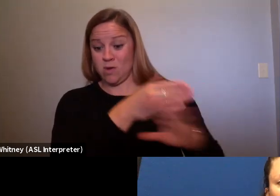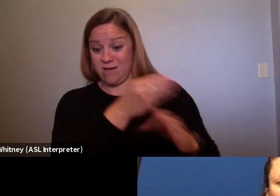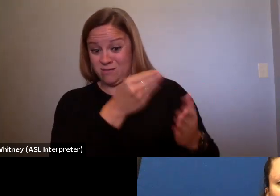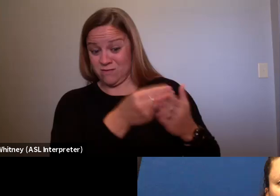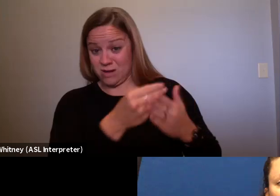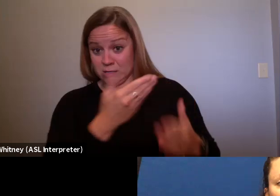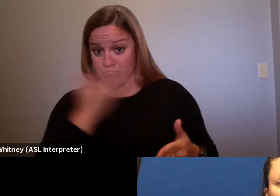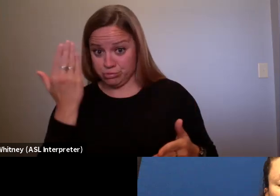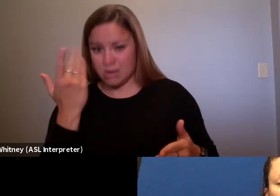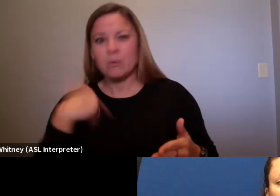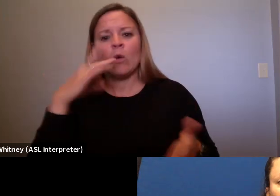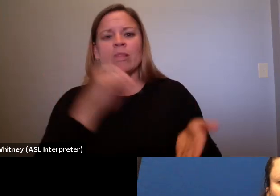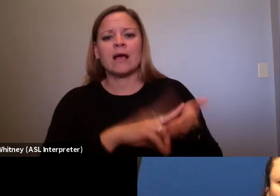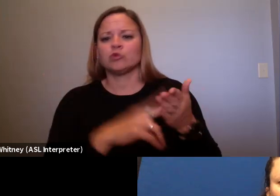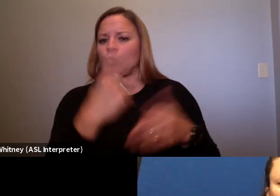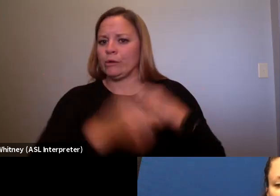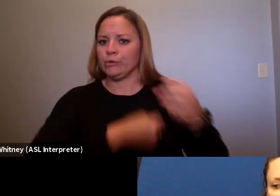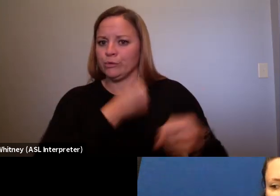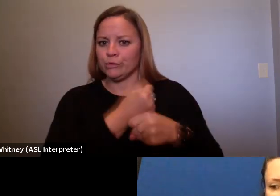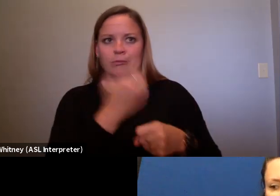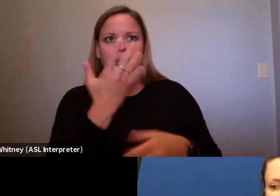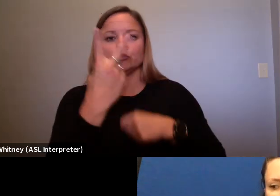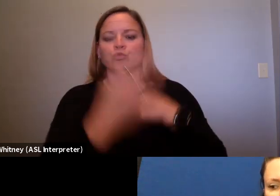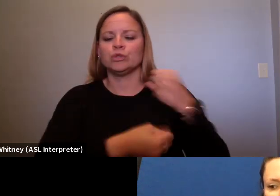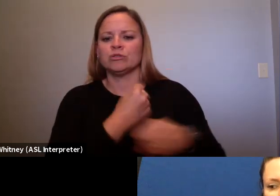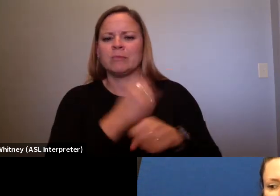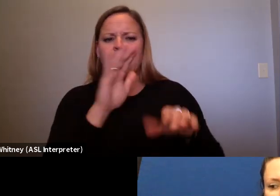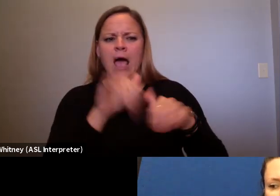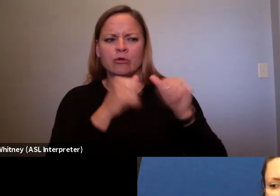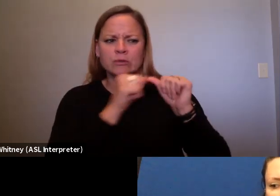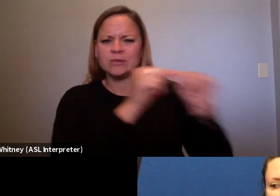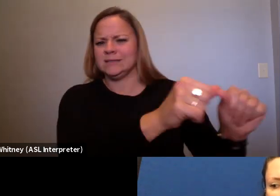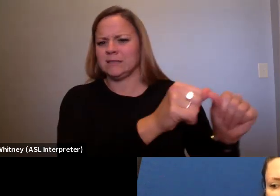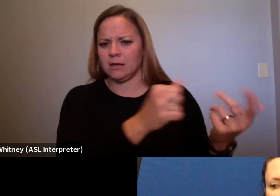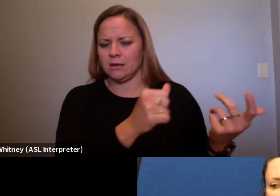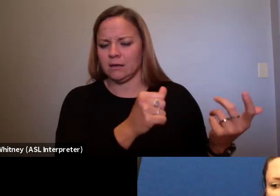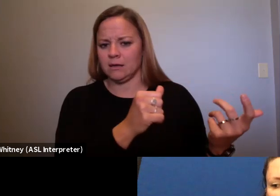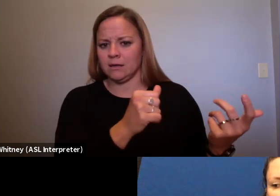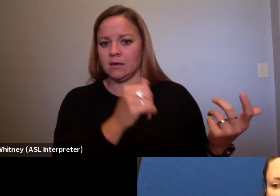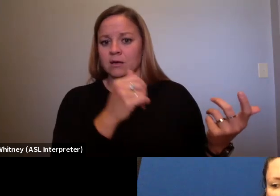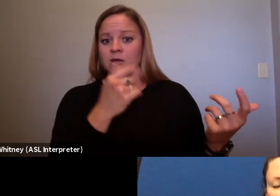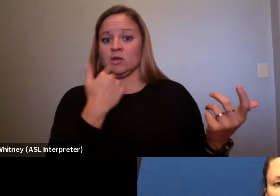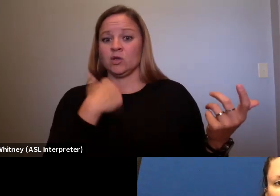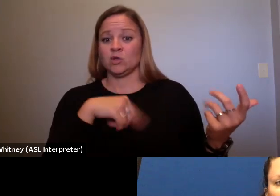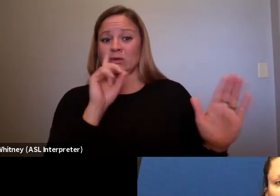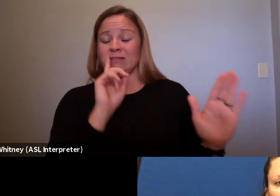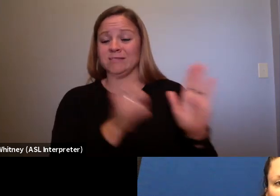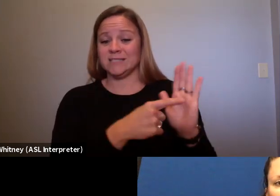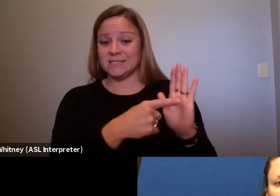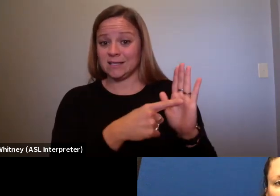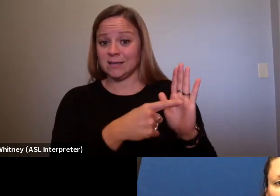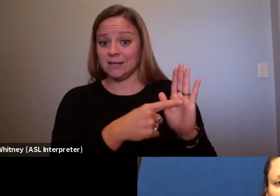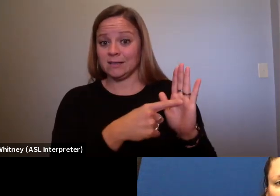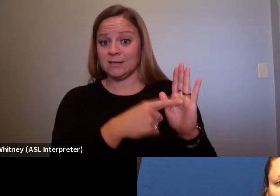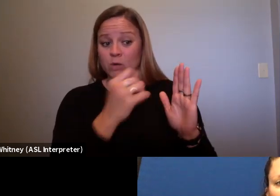as we know, contracts is for a year, contract it might be for 2 years, but how do they sustain after that? So what we have seen is that once we